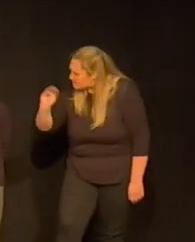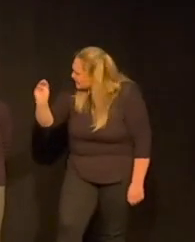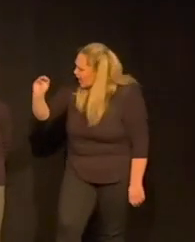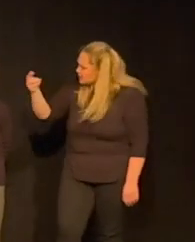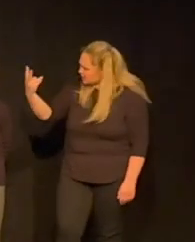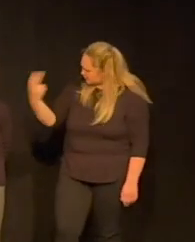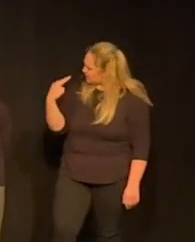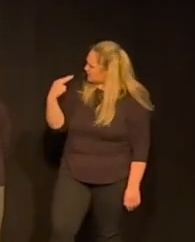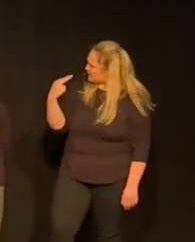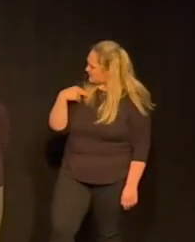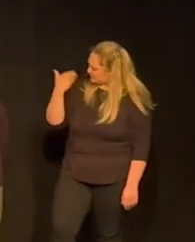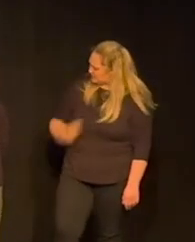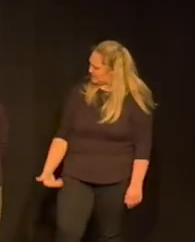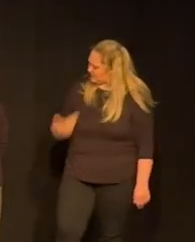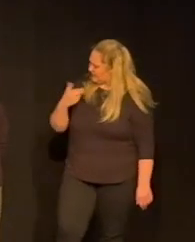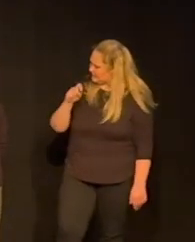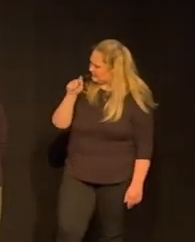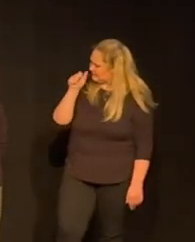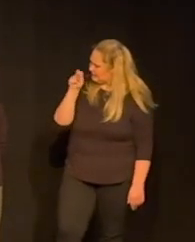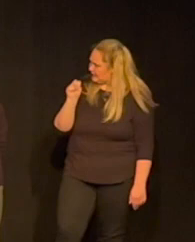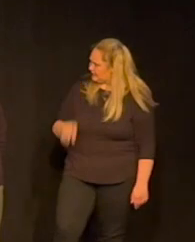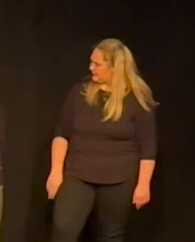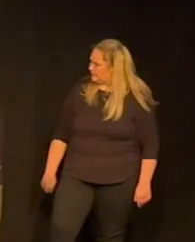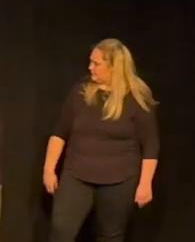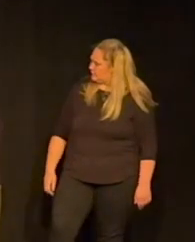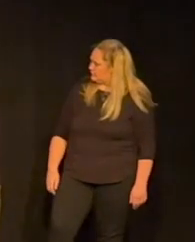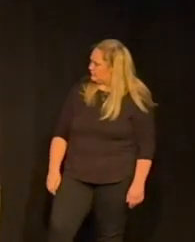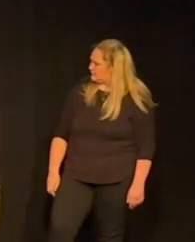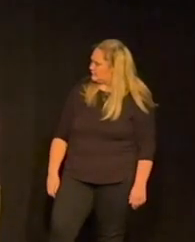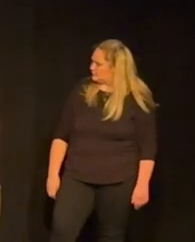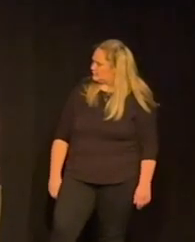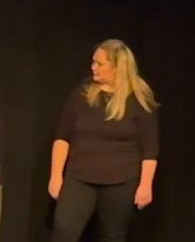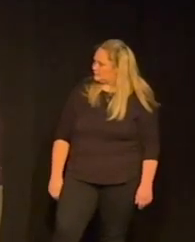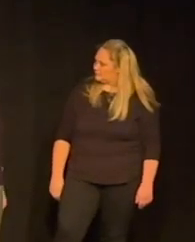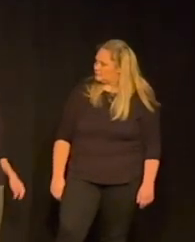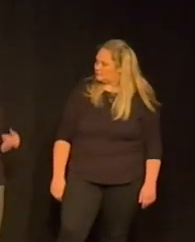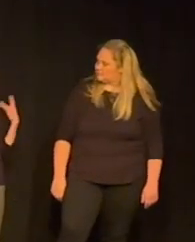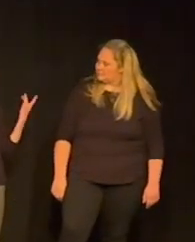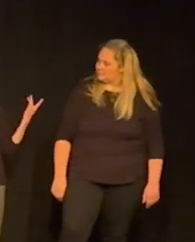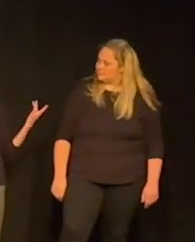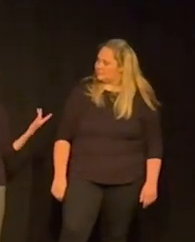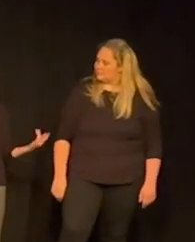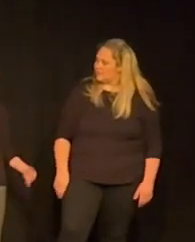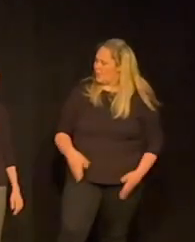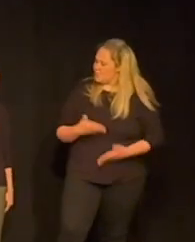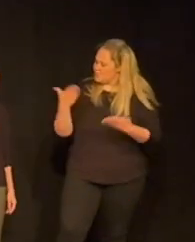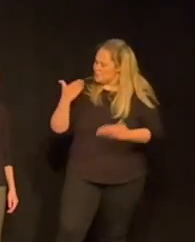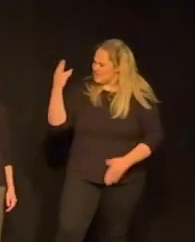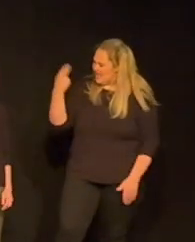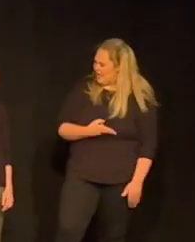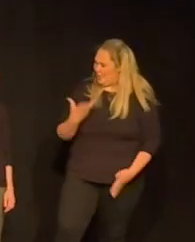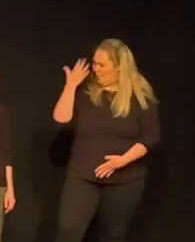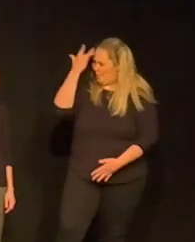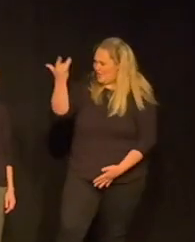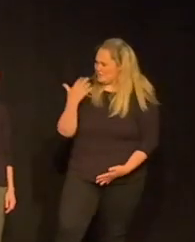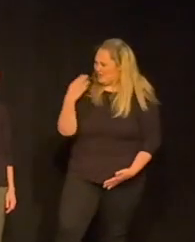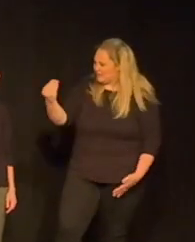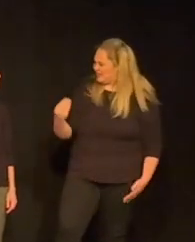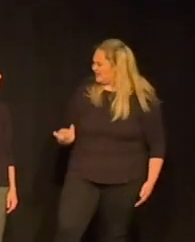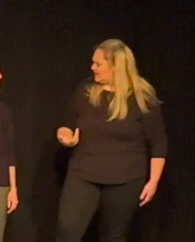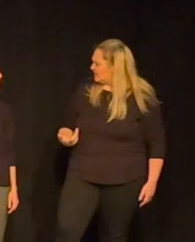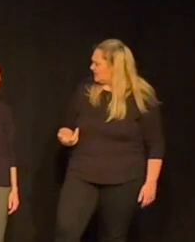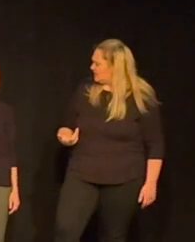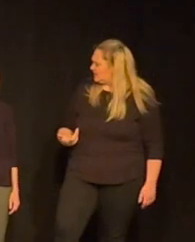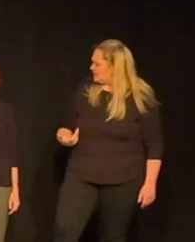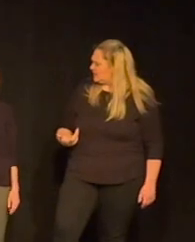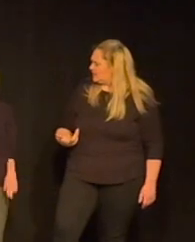Maxine, over here. It's me, Stan. Hey, Stan. How you doing? What the hell, Maxine? What are you doing outside?